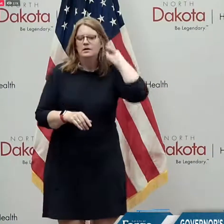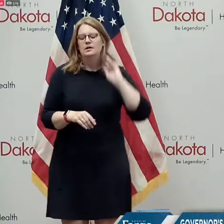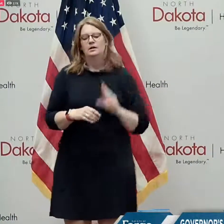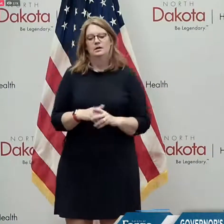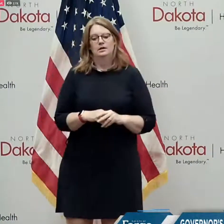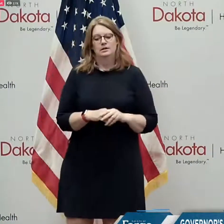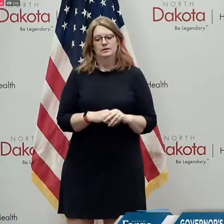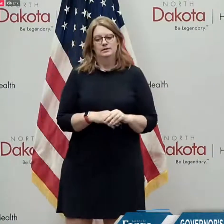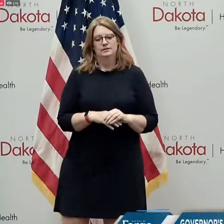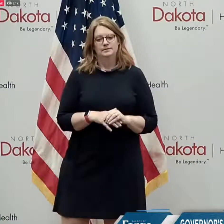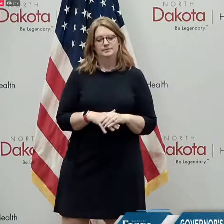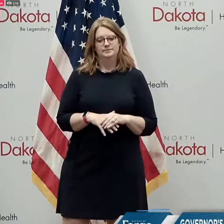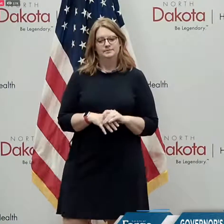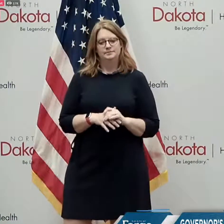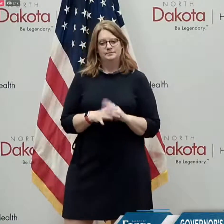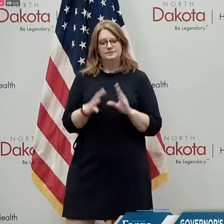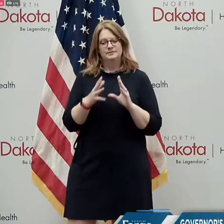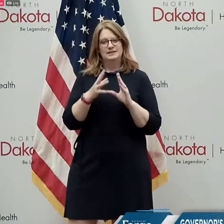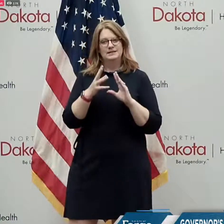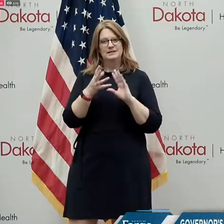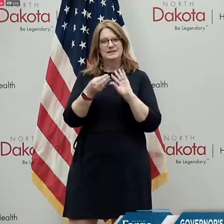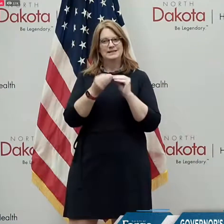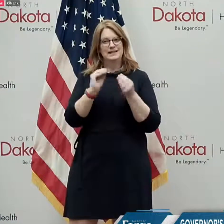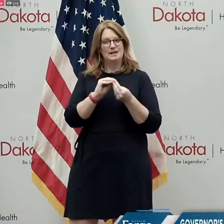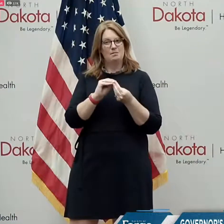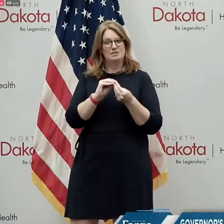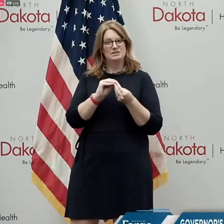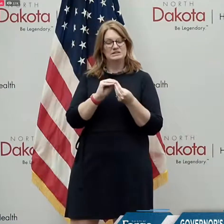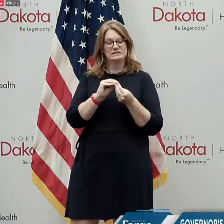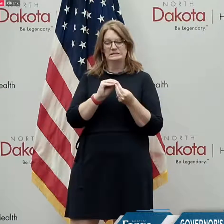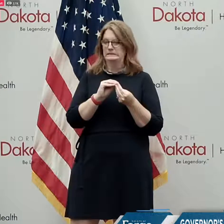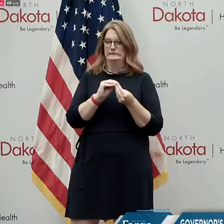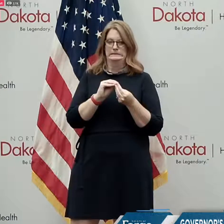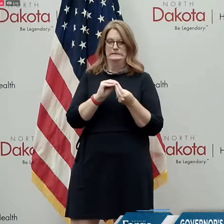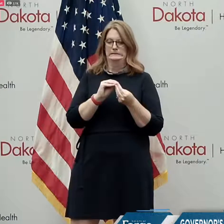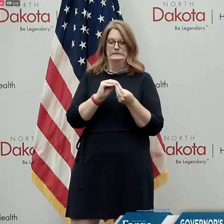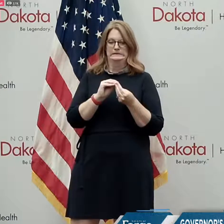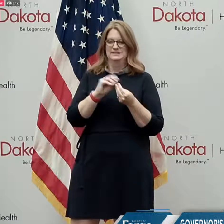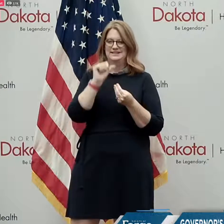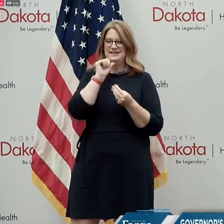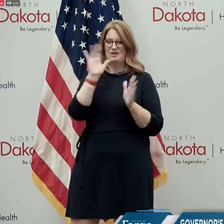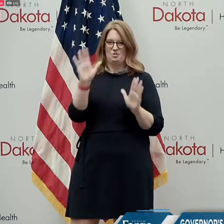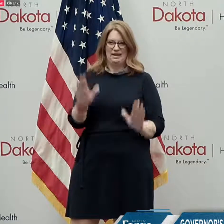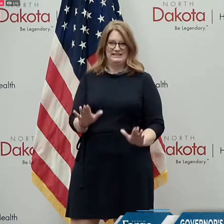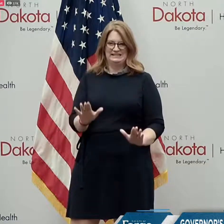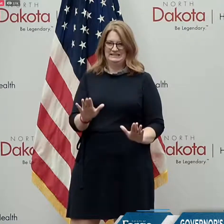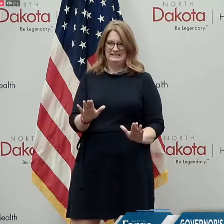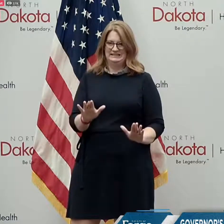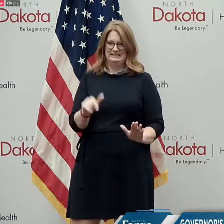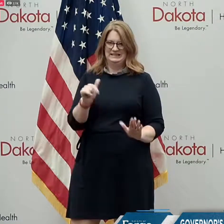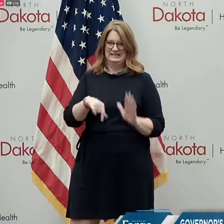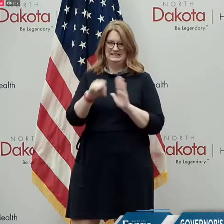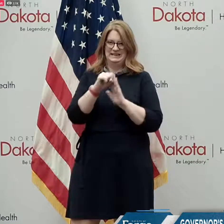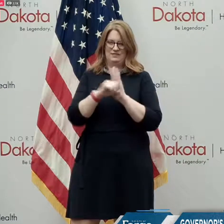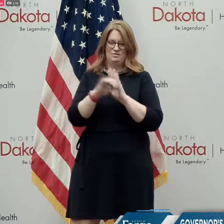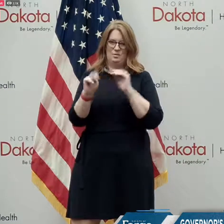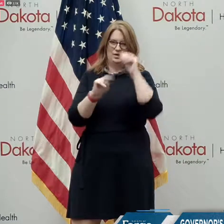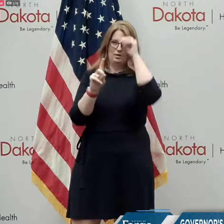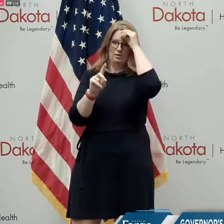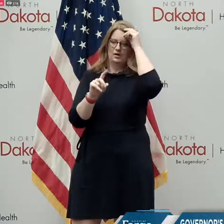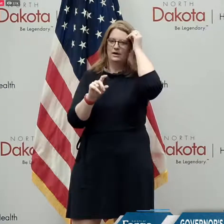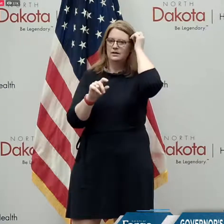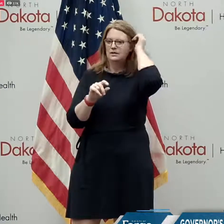because the numbers are not headed in the right direction right now in our state of North Dakota. So